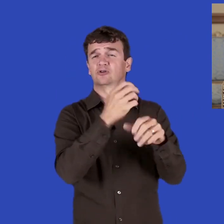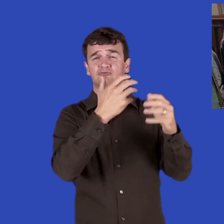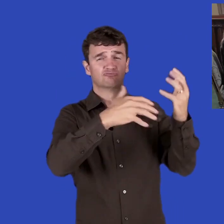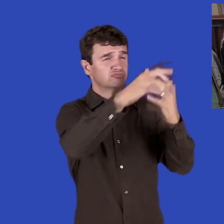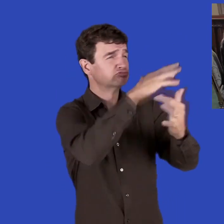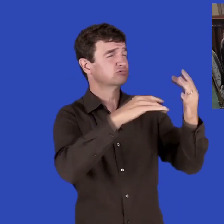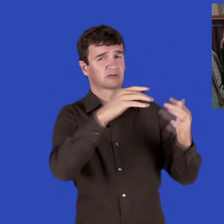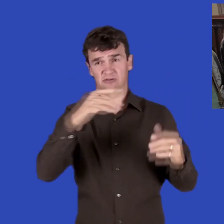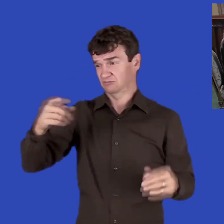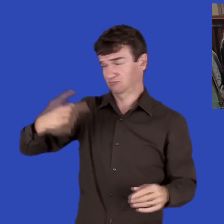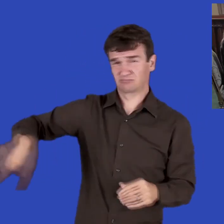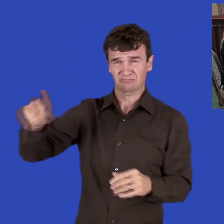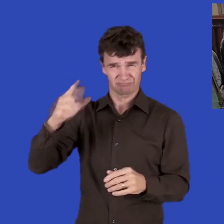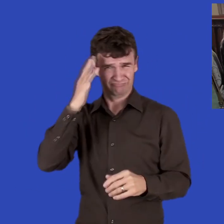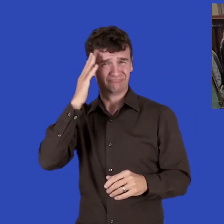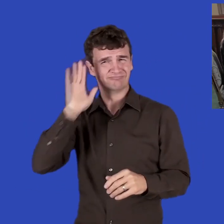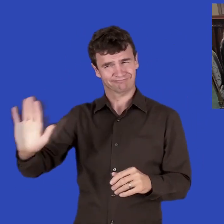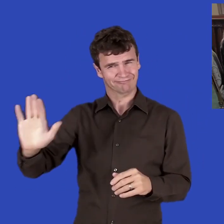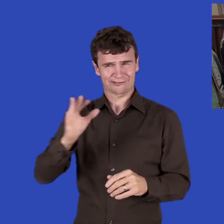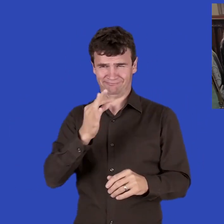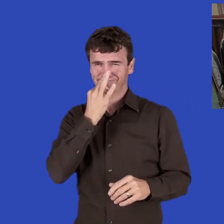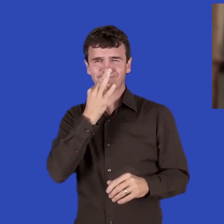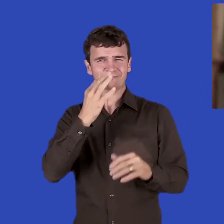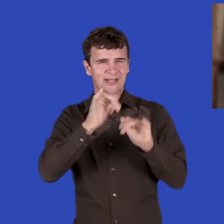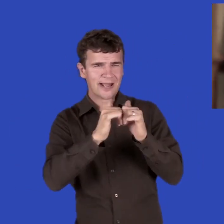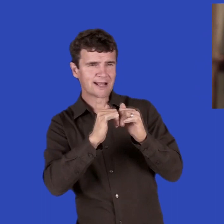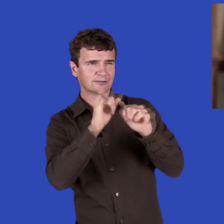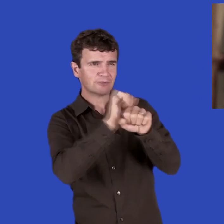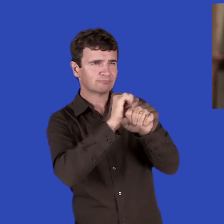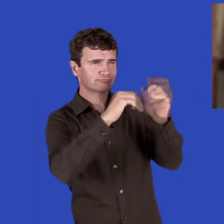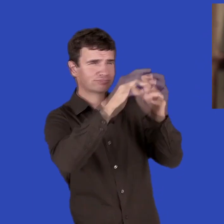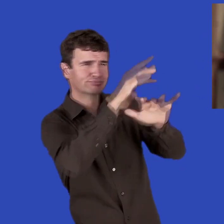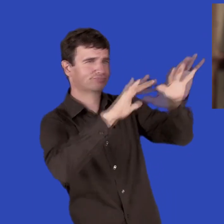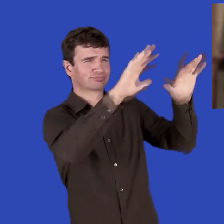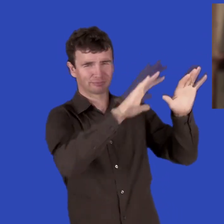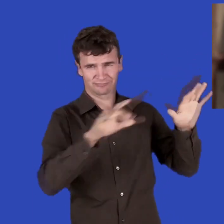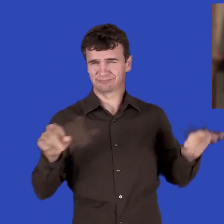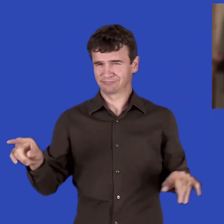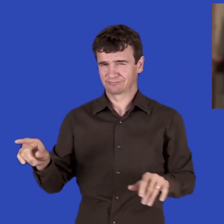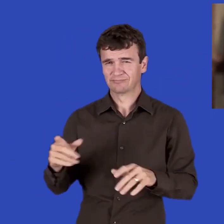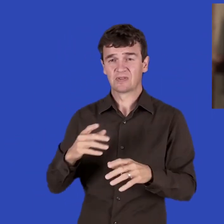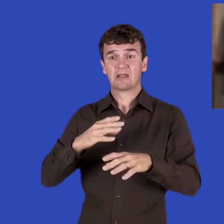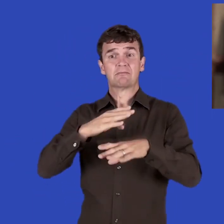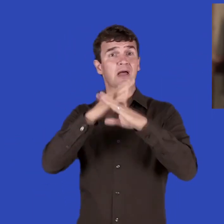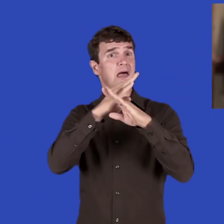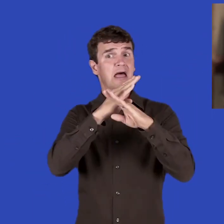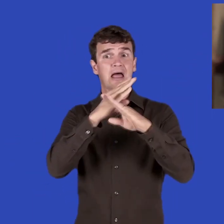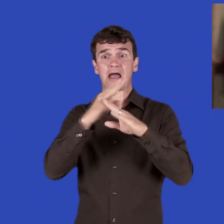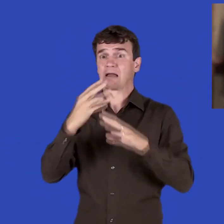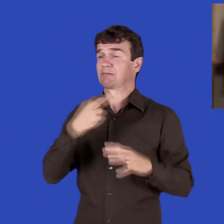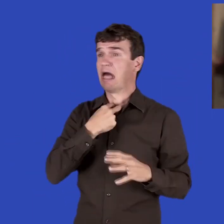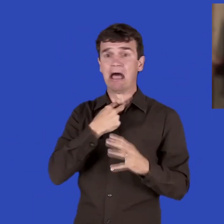condition that comes about as a result of an accident or a disease or a degenerative condition. but that most people with